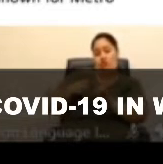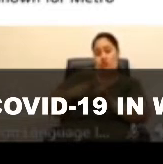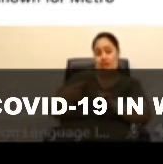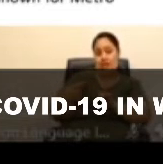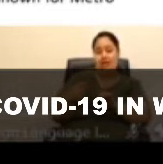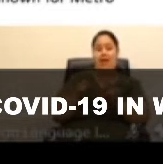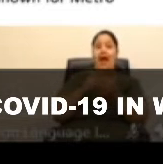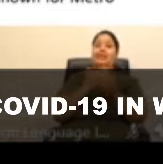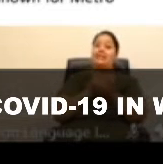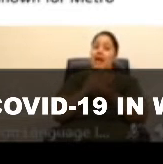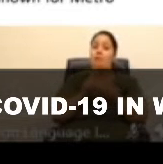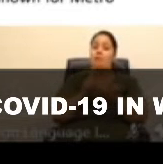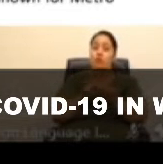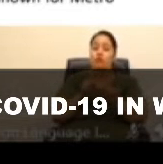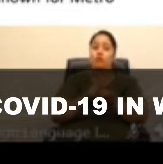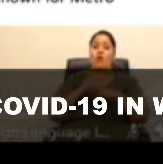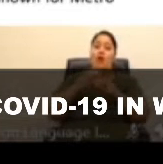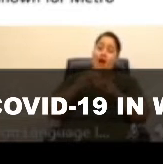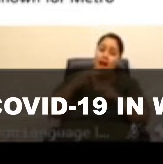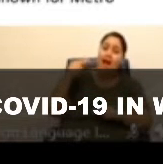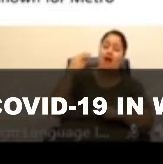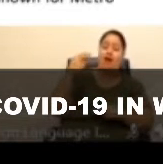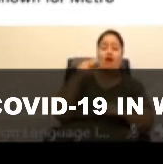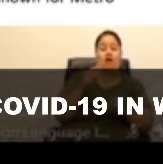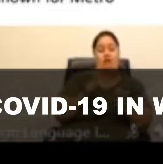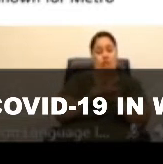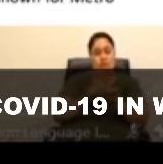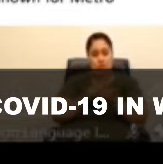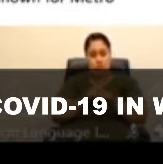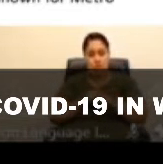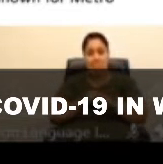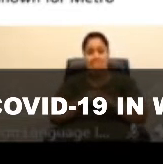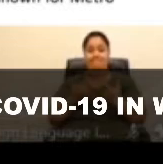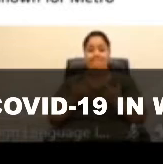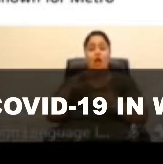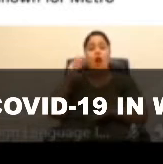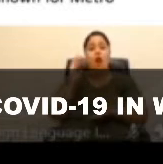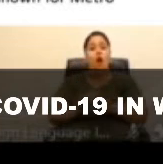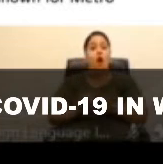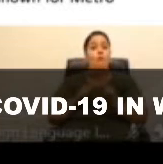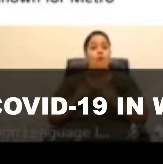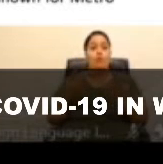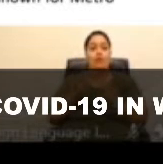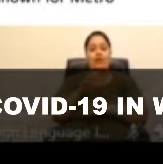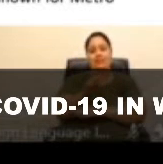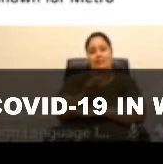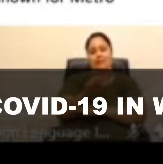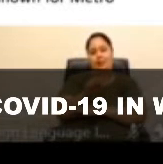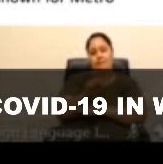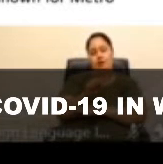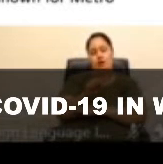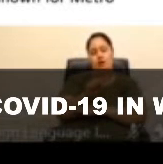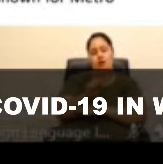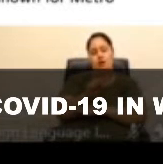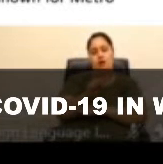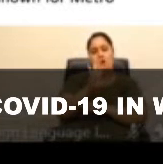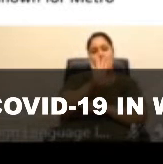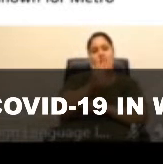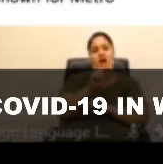them substantially higher than that. And since our low point in September, a